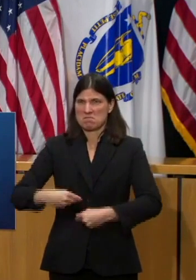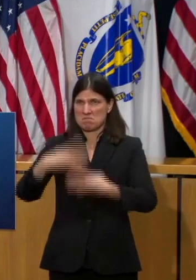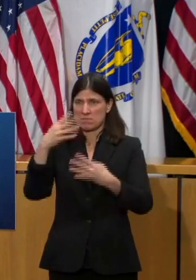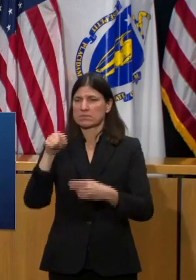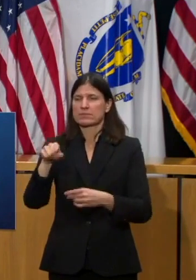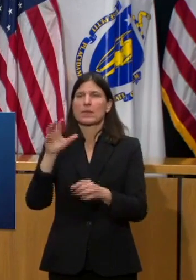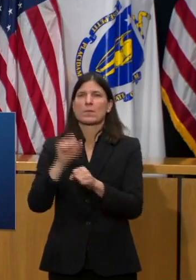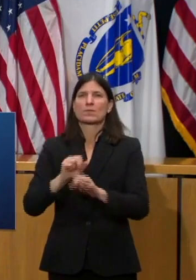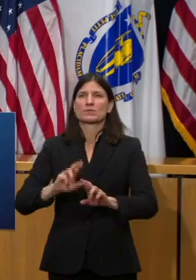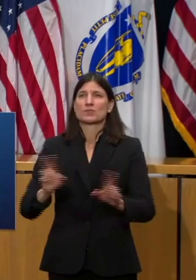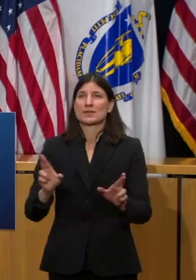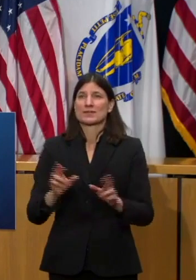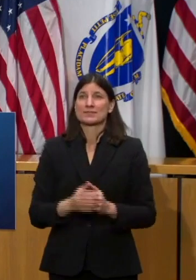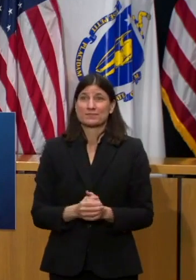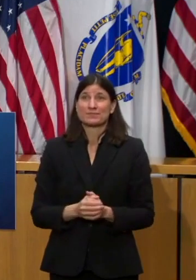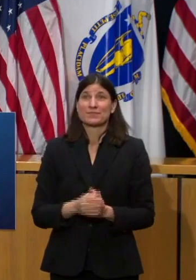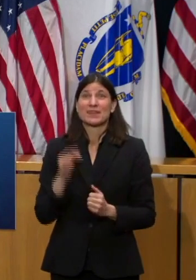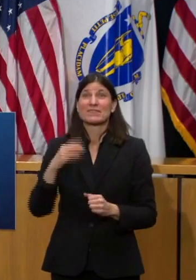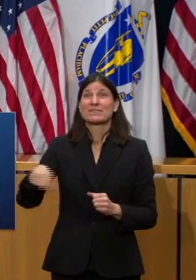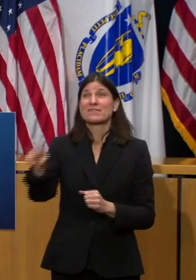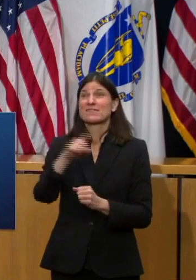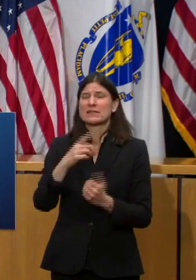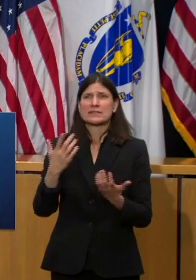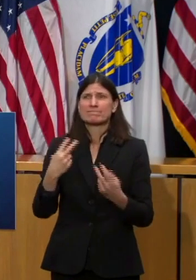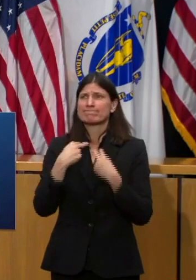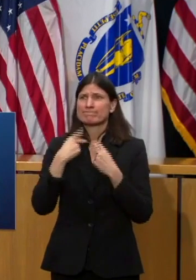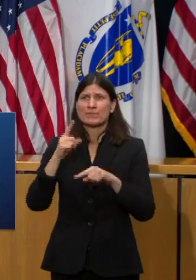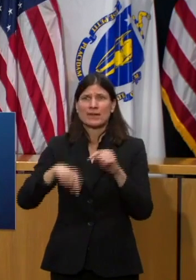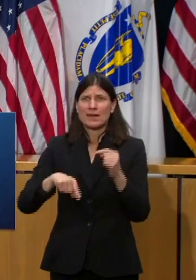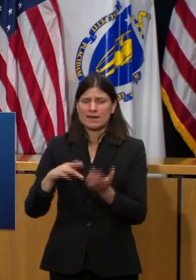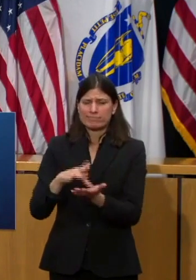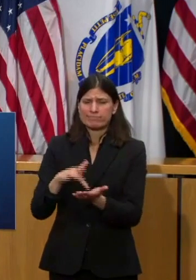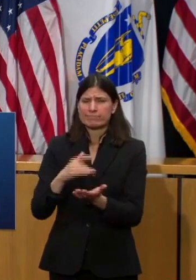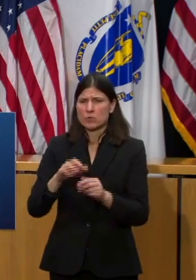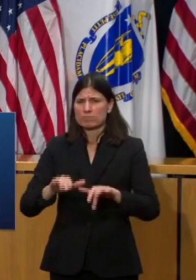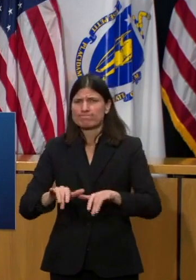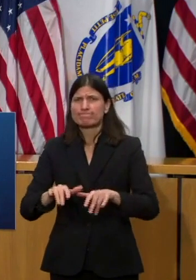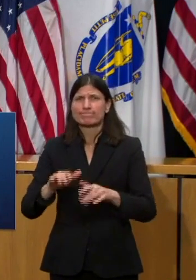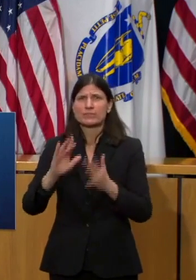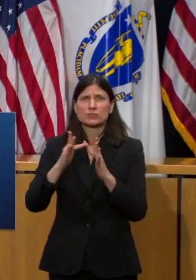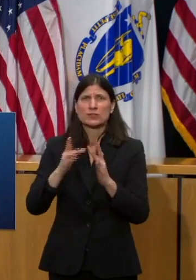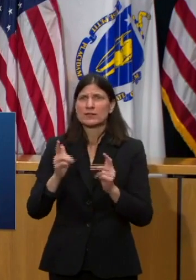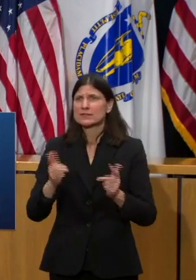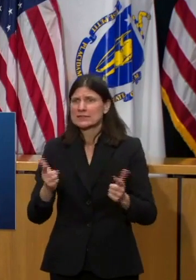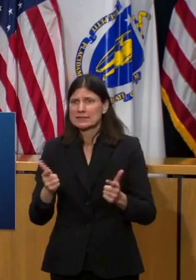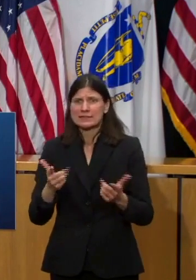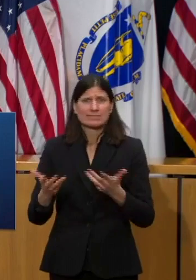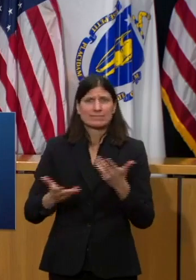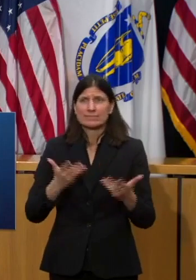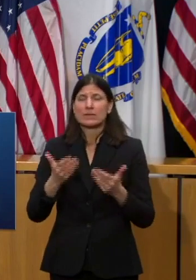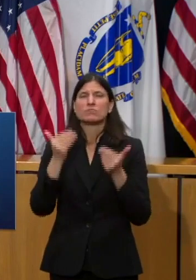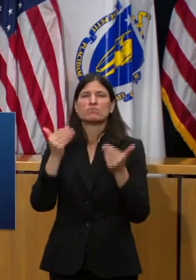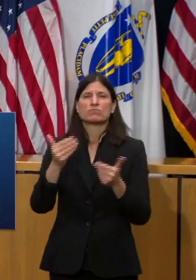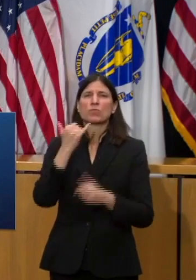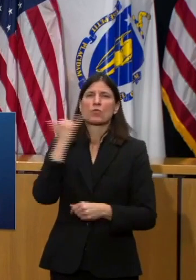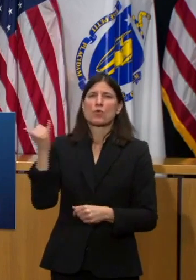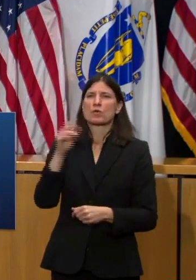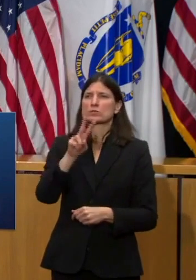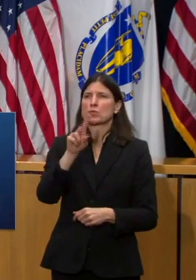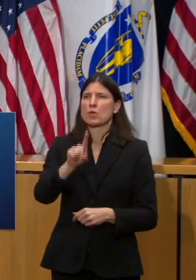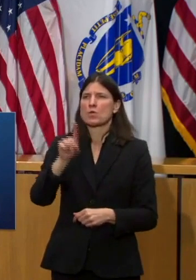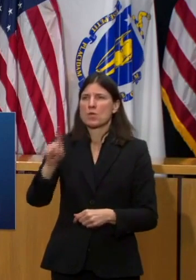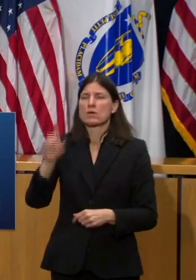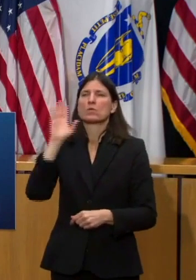and follow the prompts for vaccine appointments. Again, I know this is the third time I've said